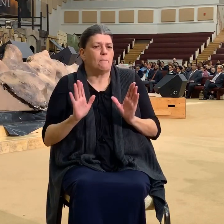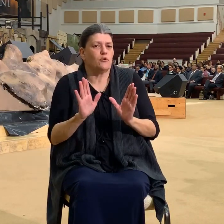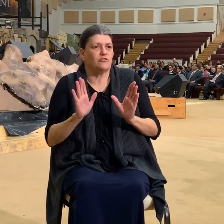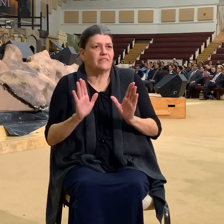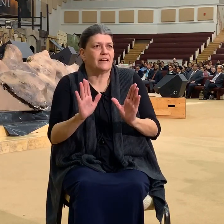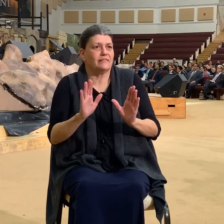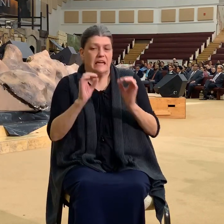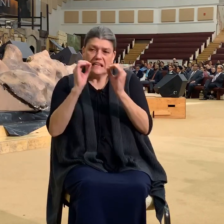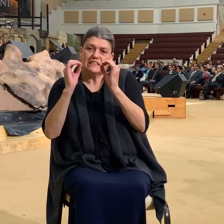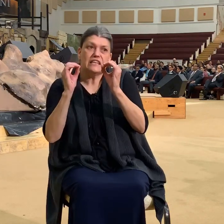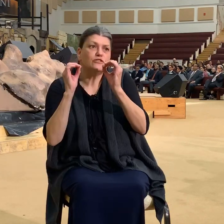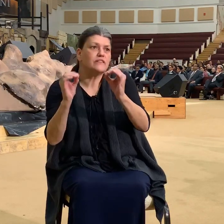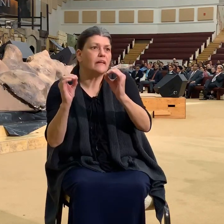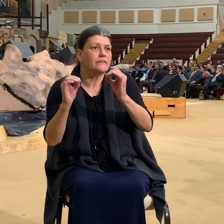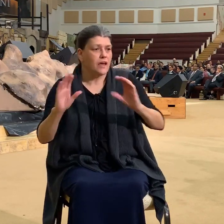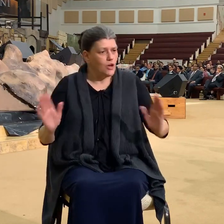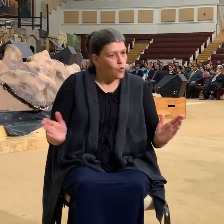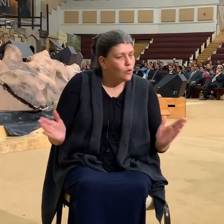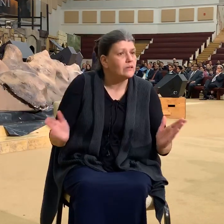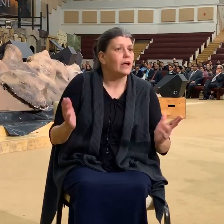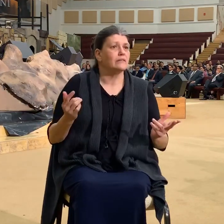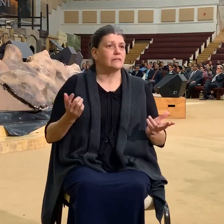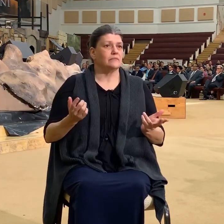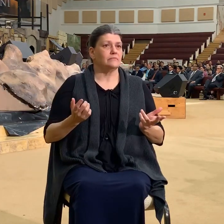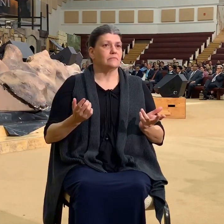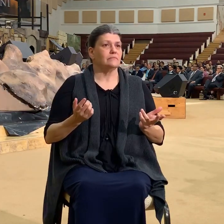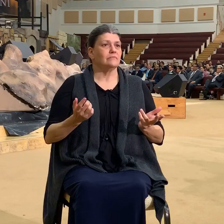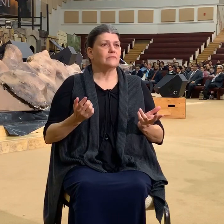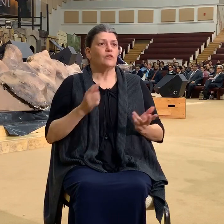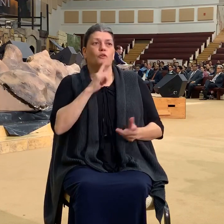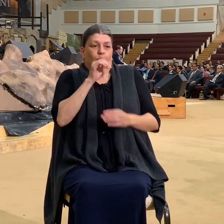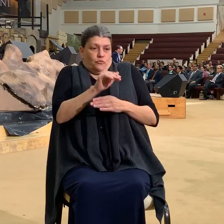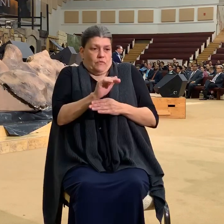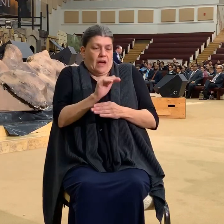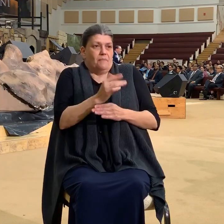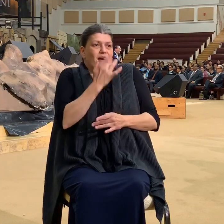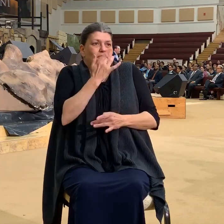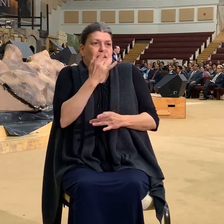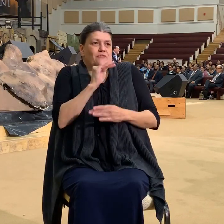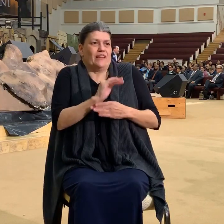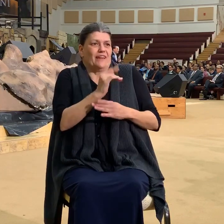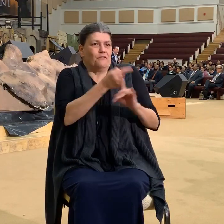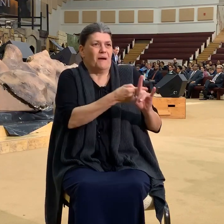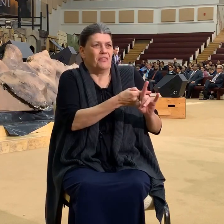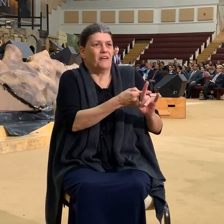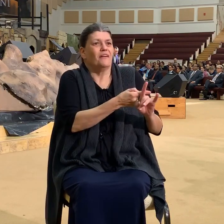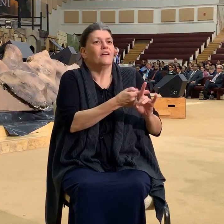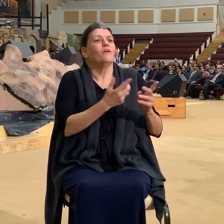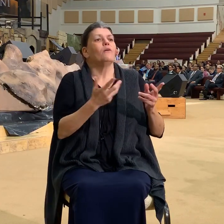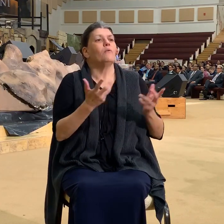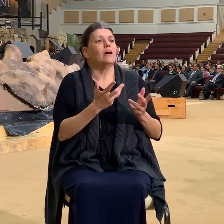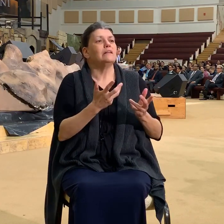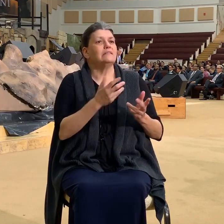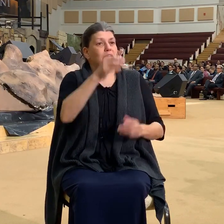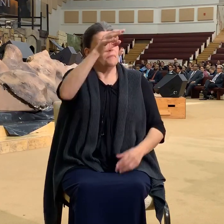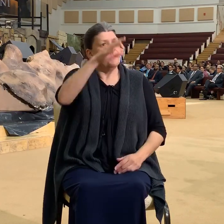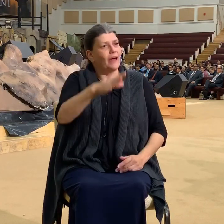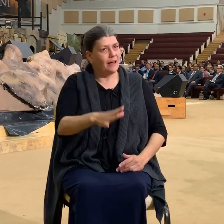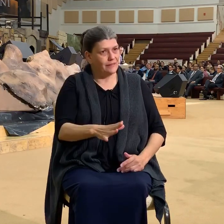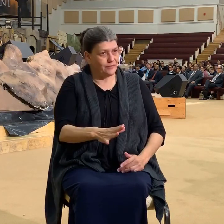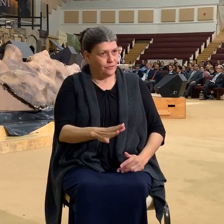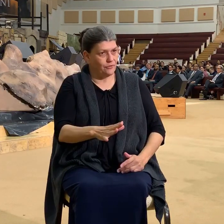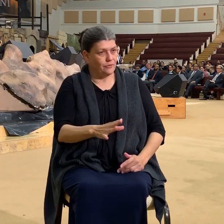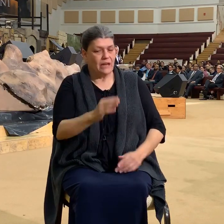that teaches us, amen? And so tonight is one of my favorite nights of the month. It's the night that Pastor